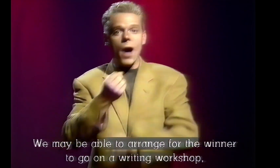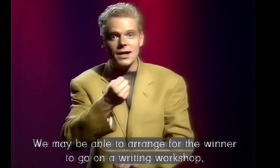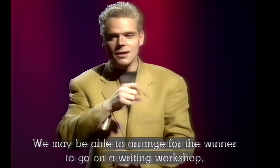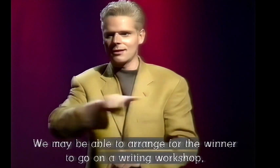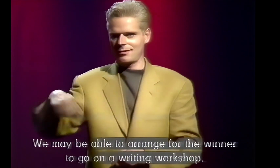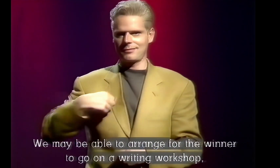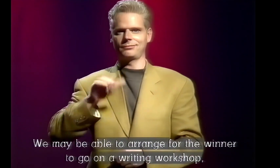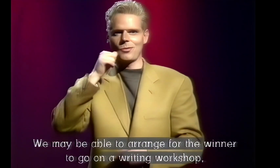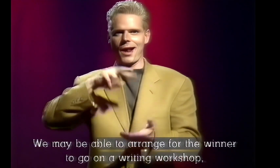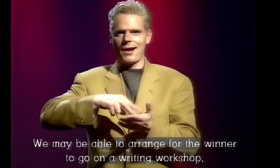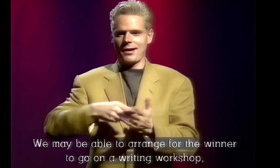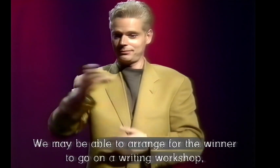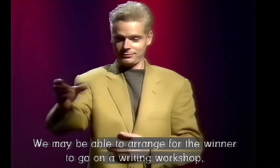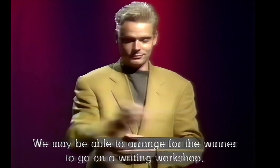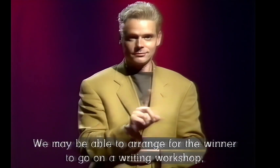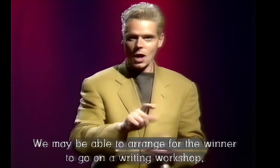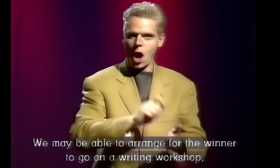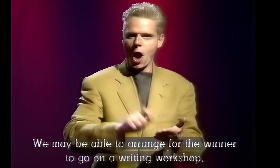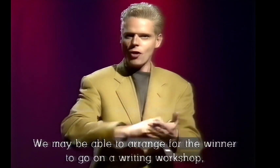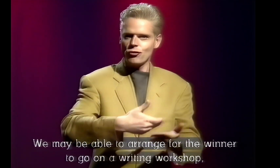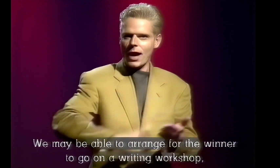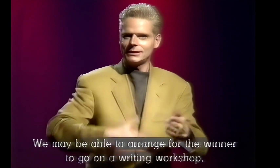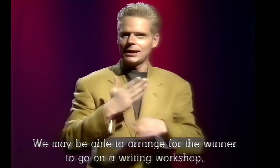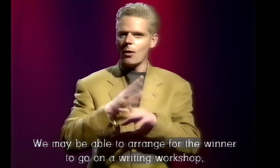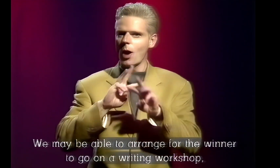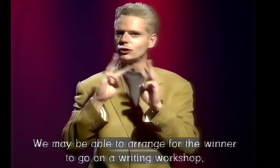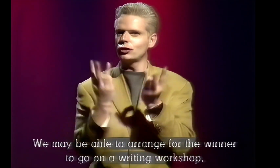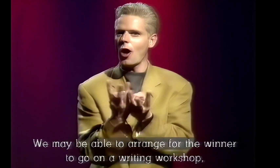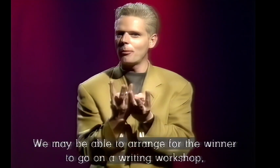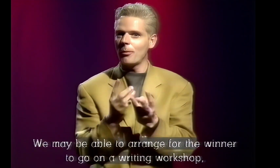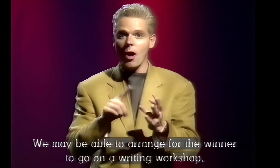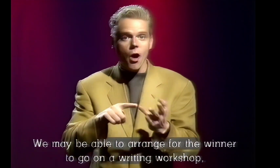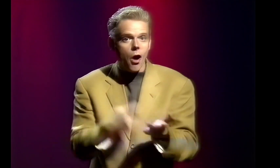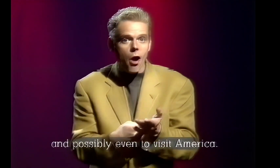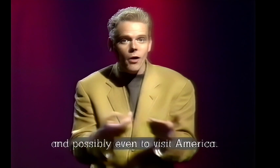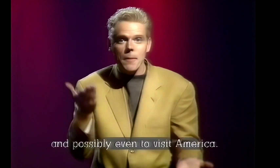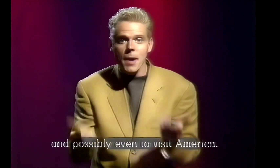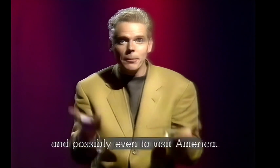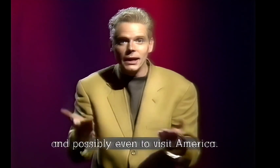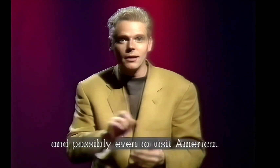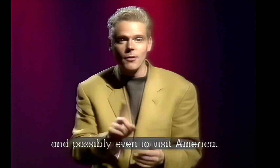We may be able to arrange for the winner to go on a writing workshop, and possibly even to visit America.